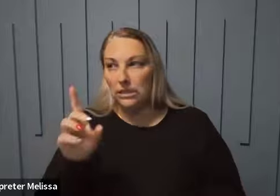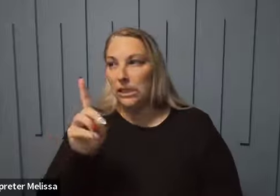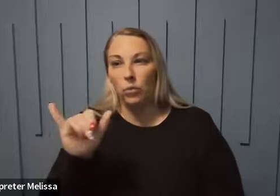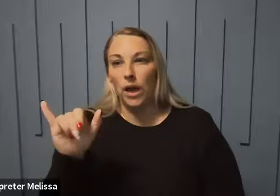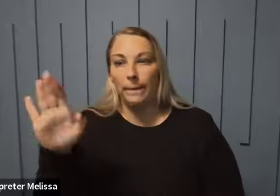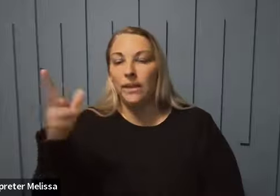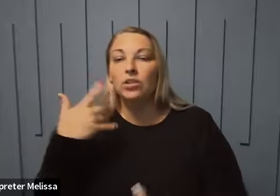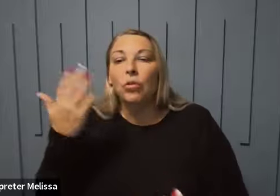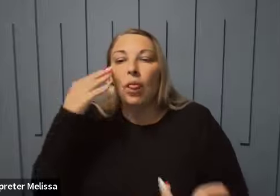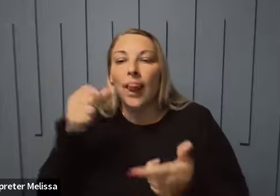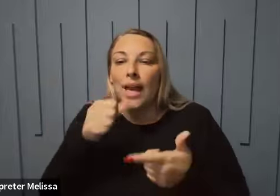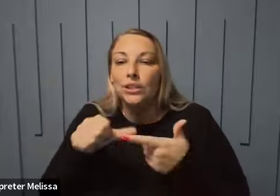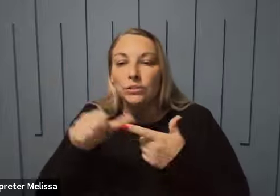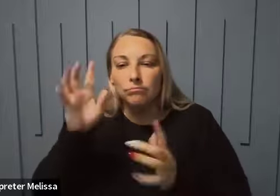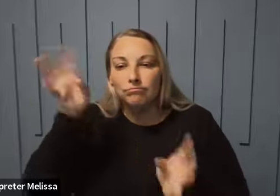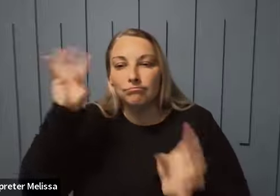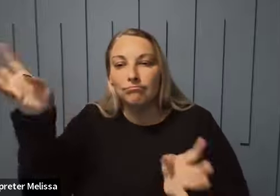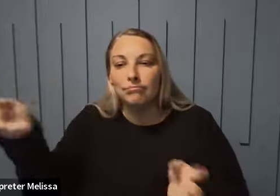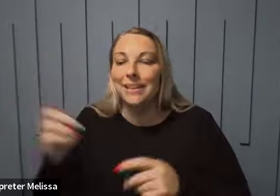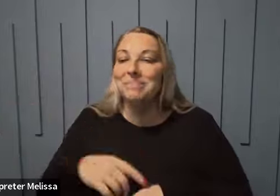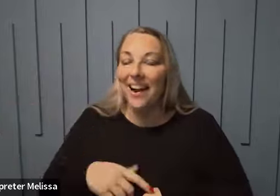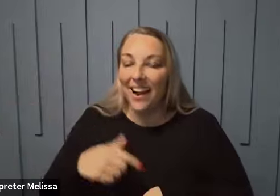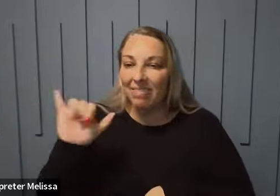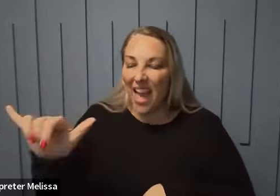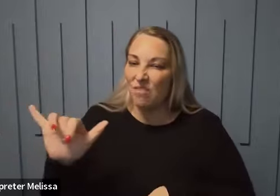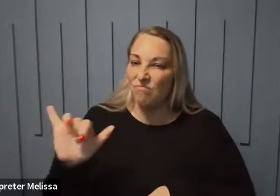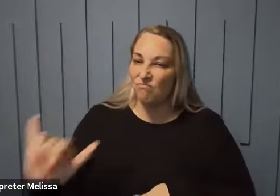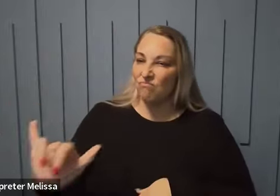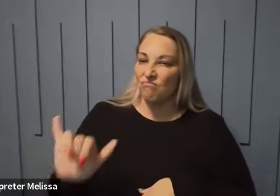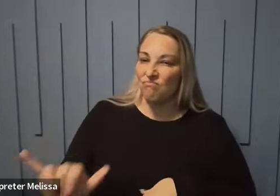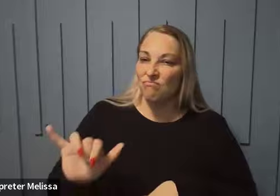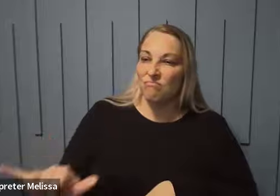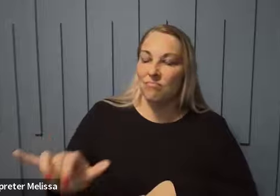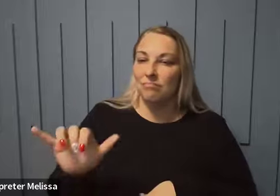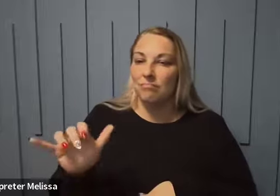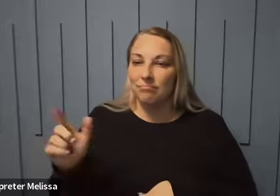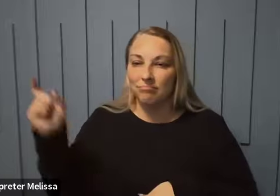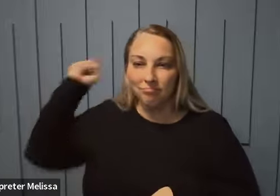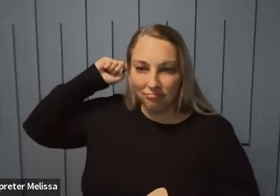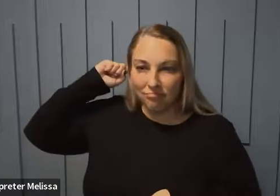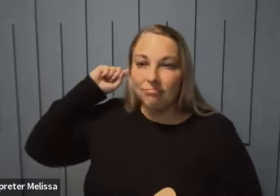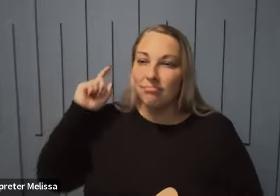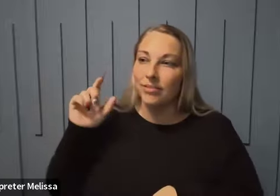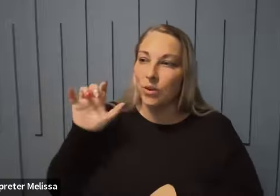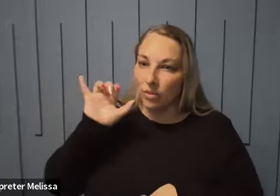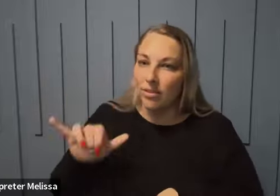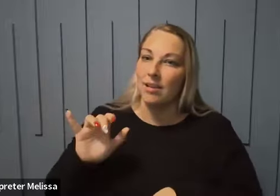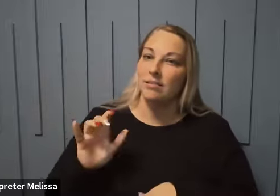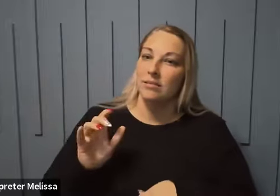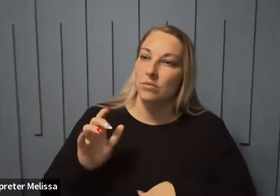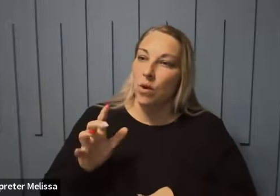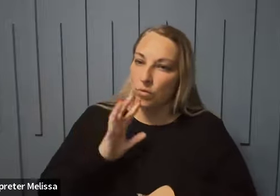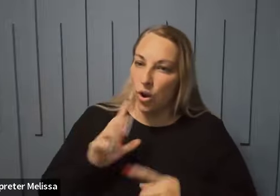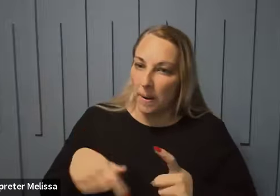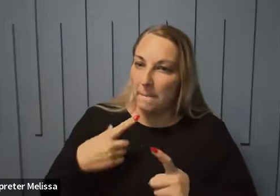DYB. He knew some letters, but he was nowhere close to being able to use any kind of encoding skills to be able to spell that word